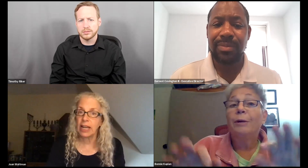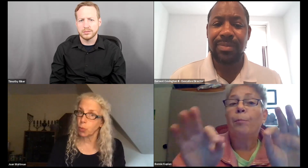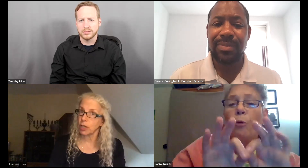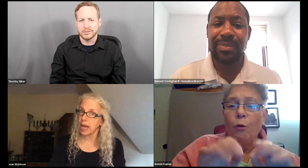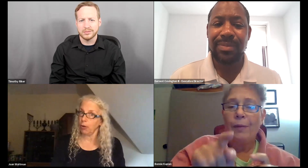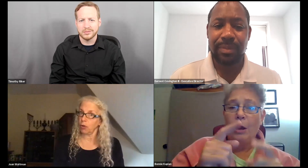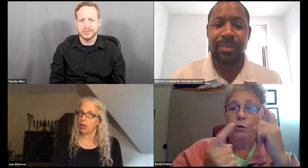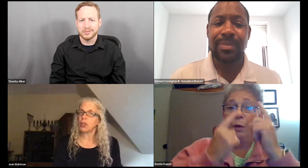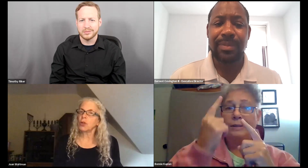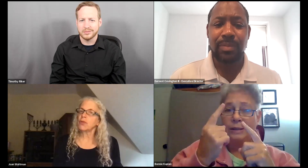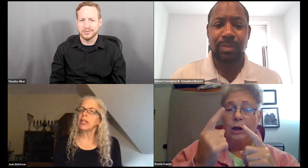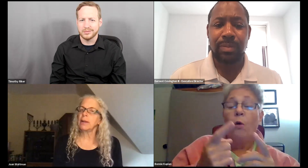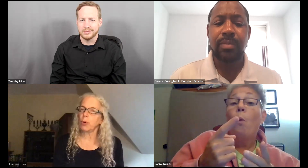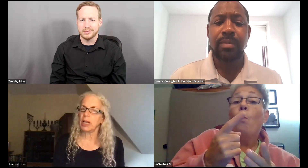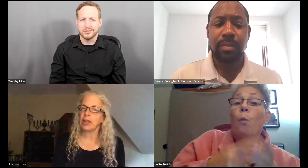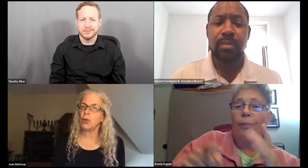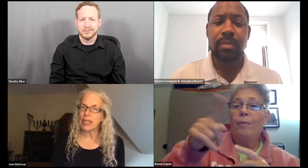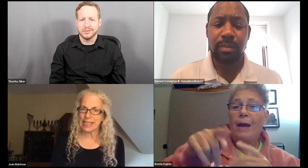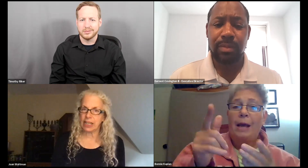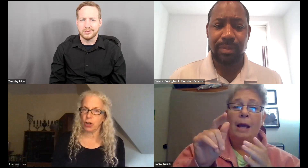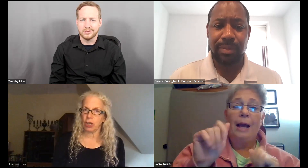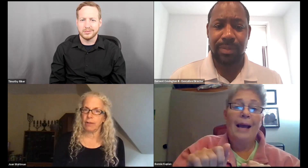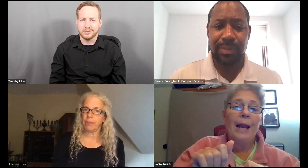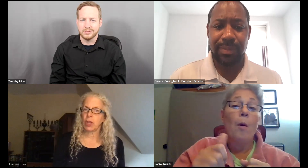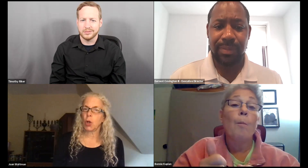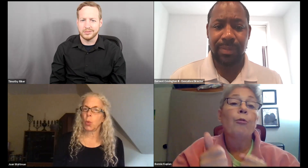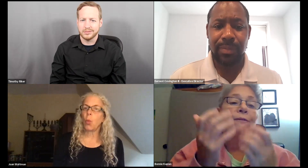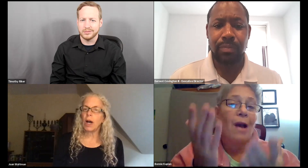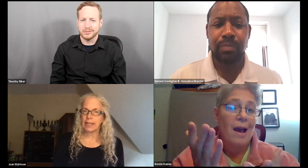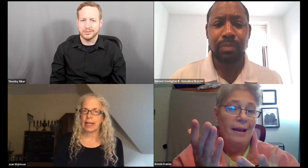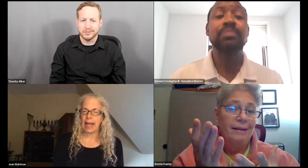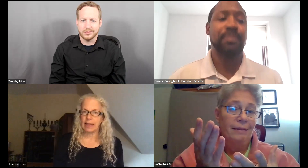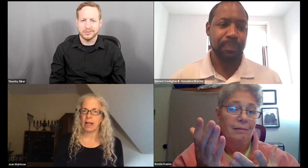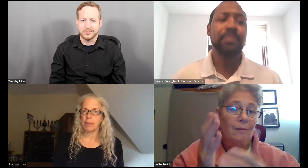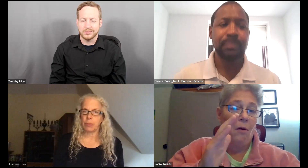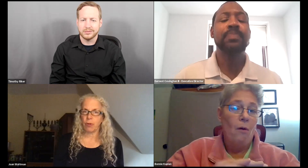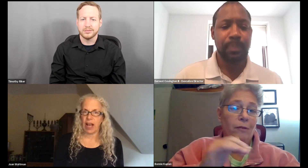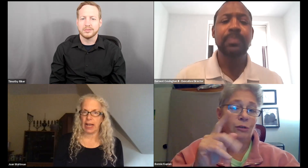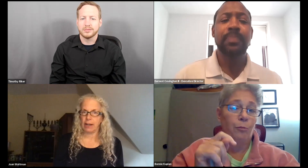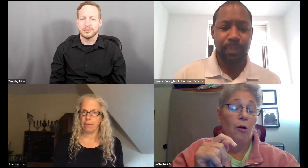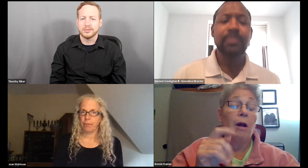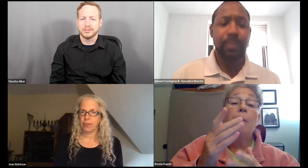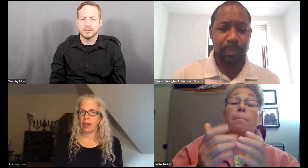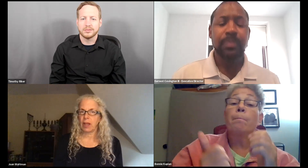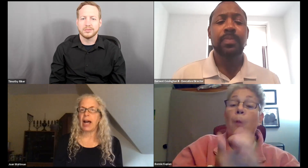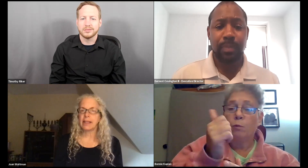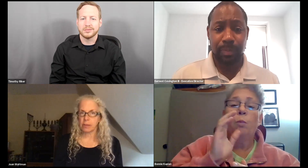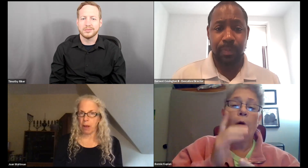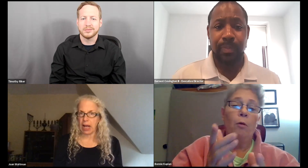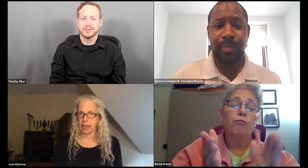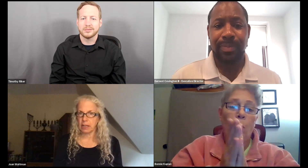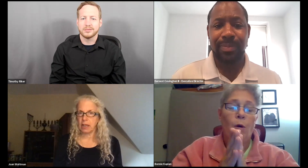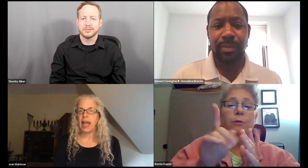and that has worked out. So it's really important that you consider what can the company provide on